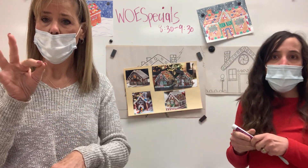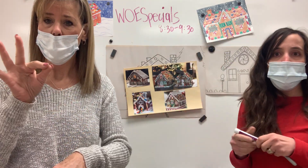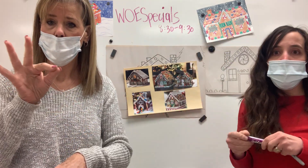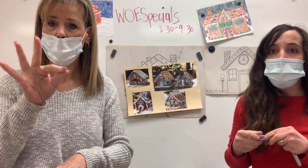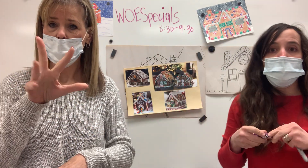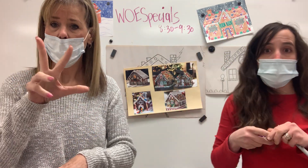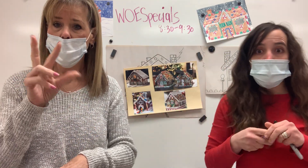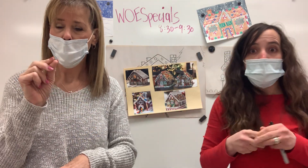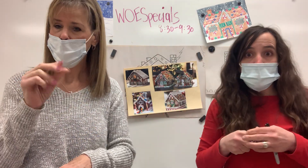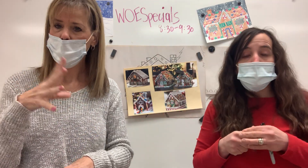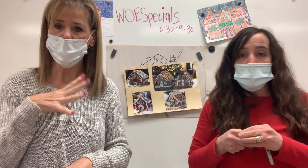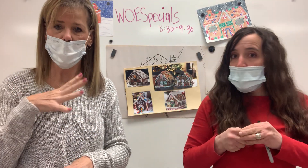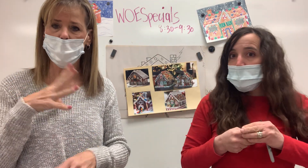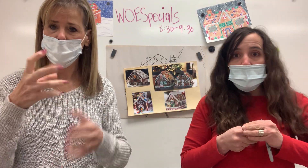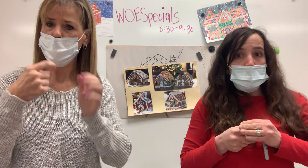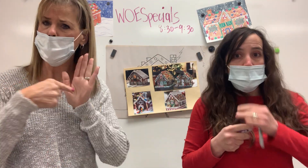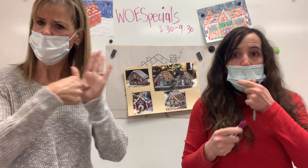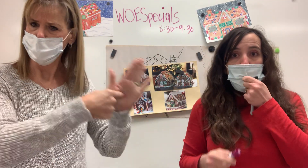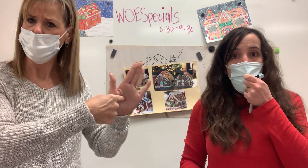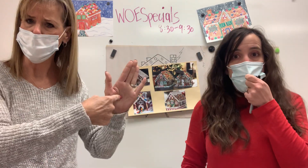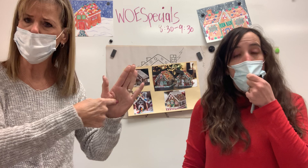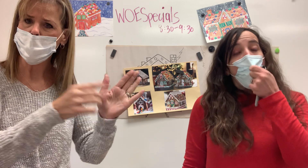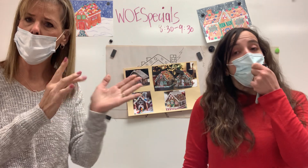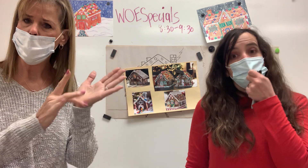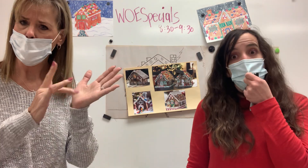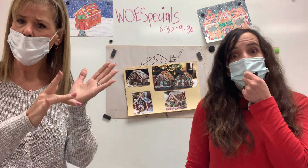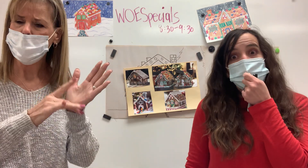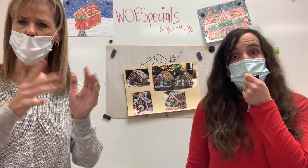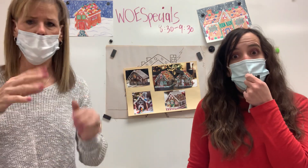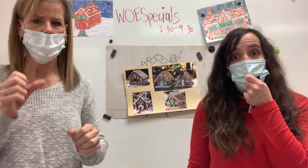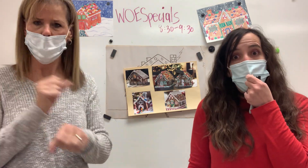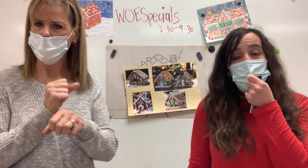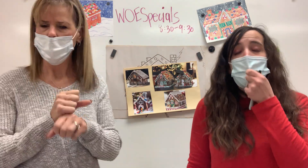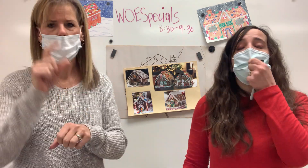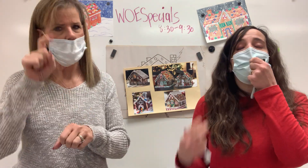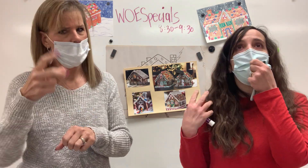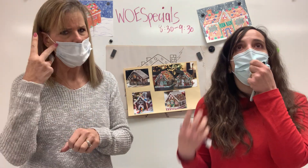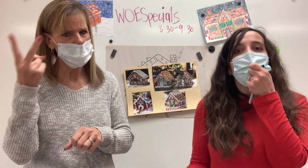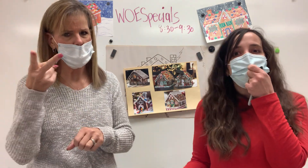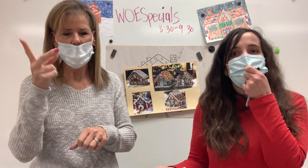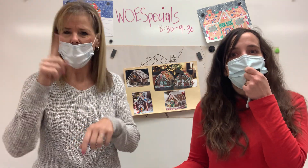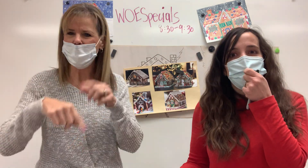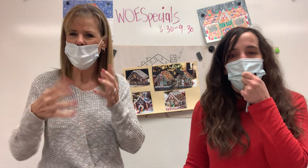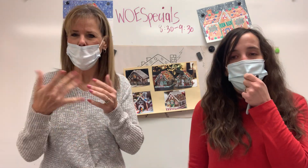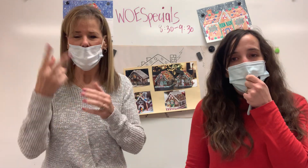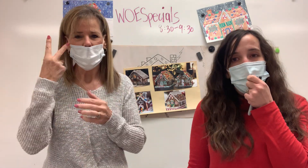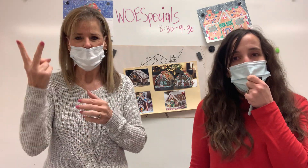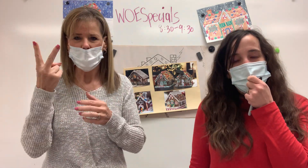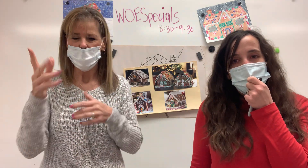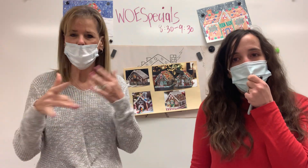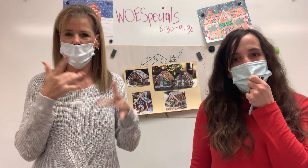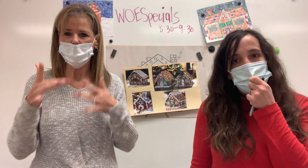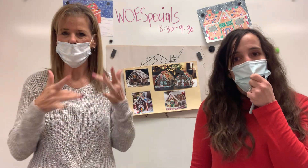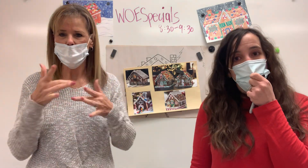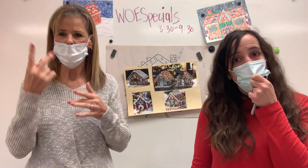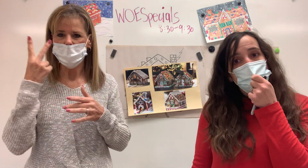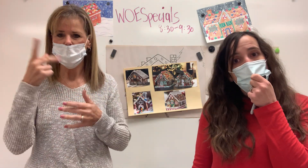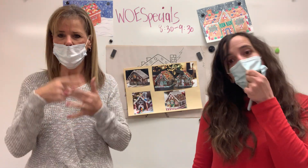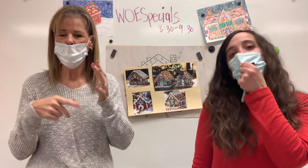if you just want to show it to me that way too. That works. But I got to see it, okay? And I can't wait to see it. I'm so excited to see what you do,